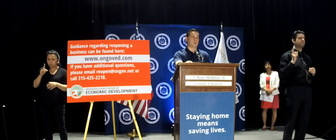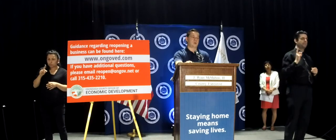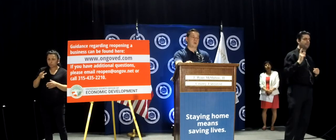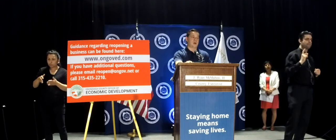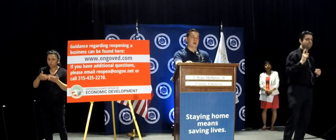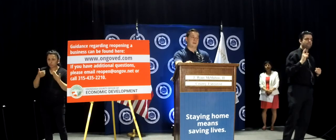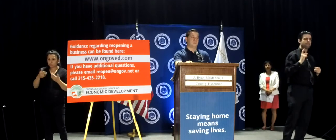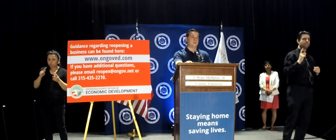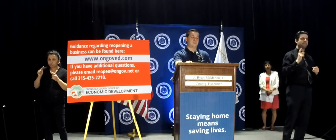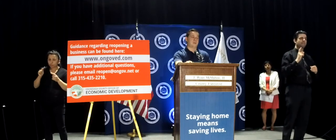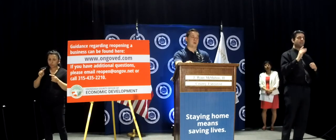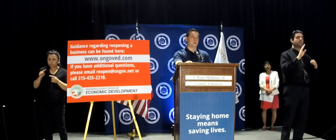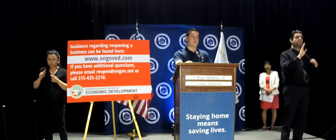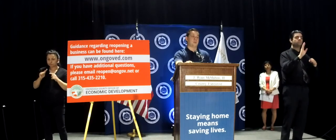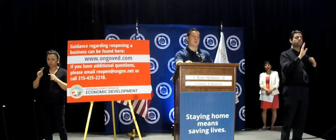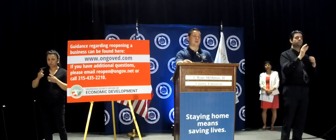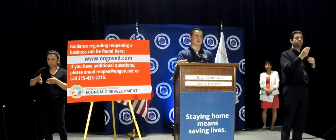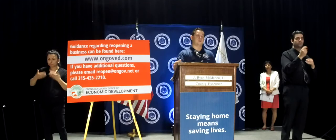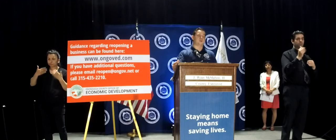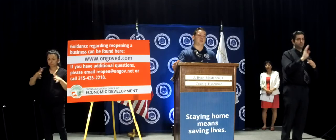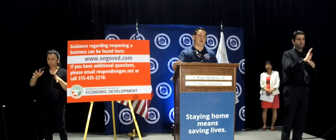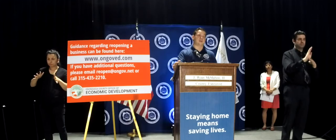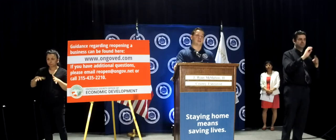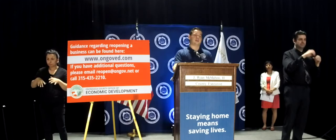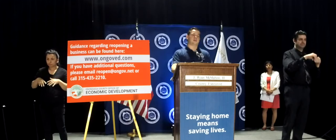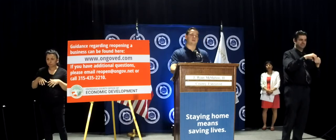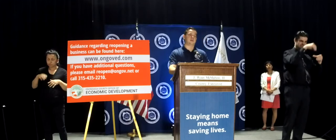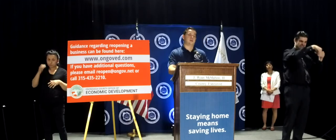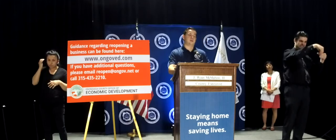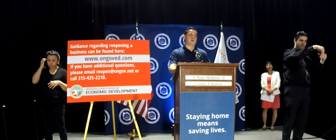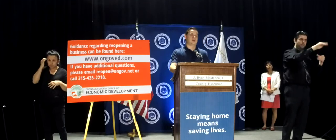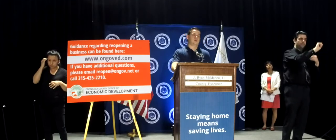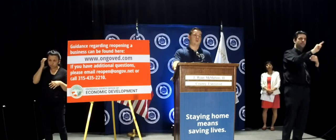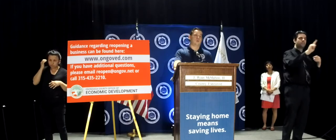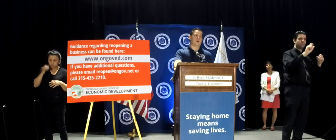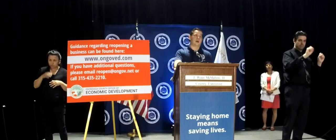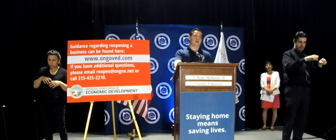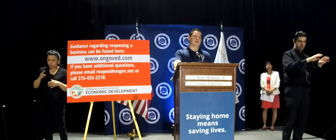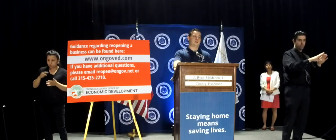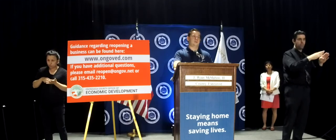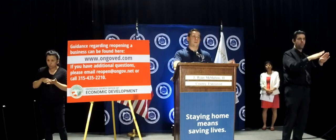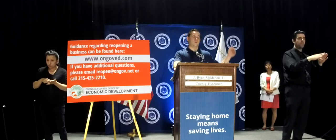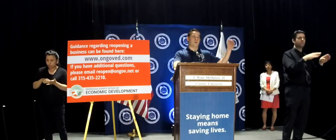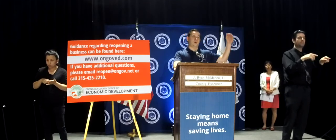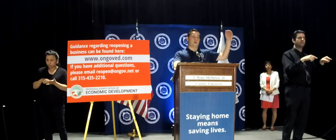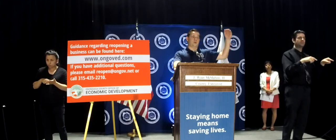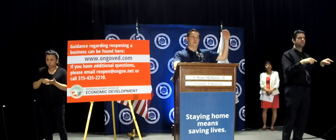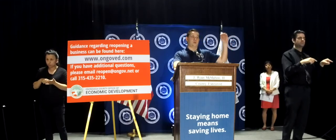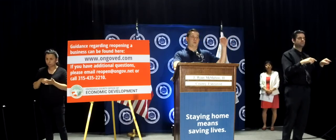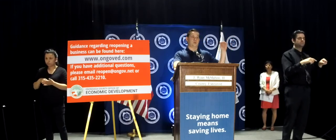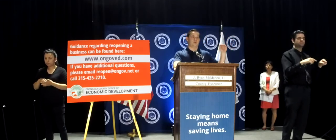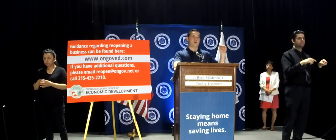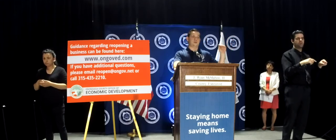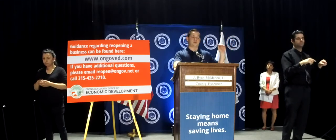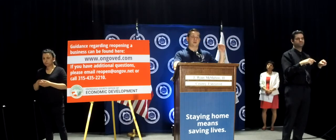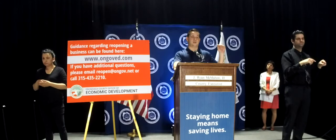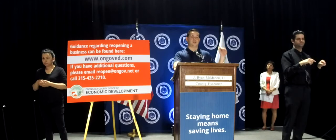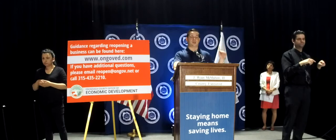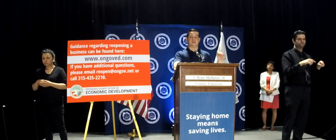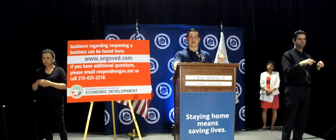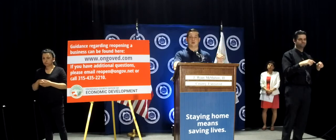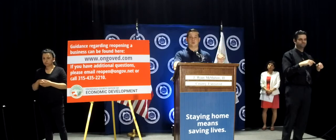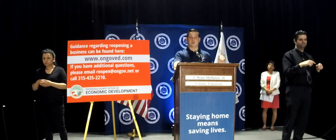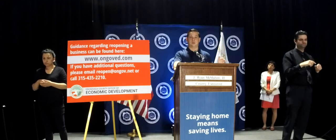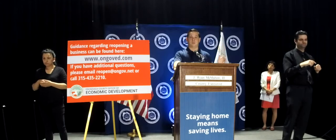to. Remember, in the beginning of this process, when we were going through a series